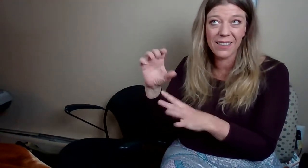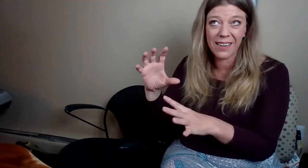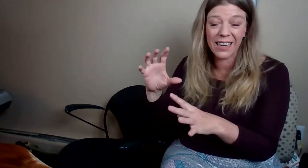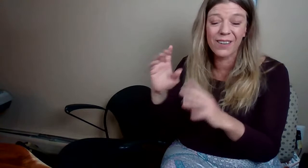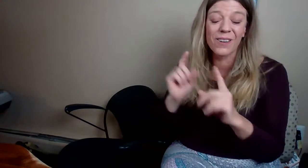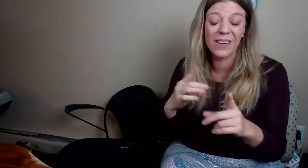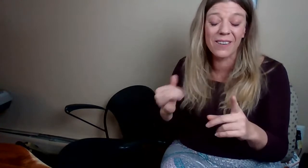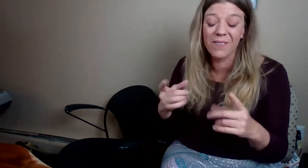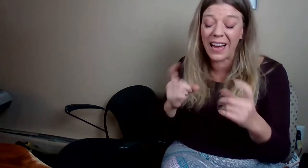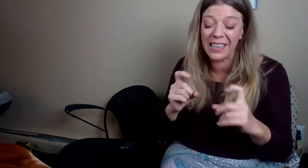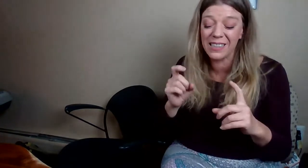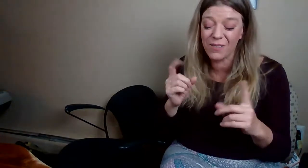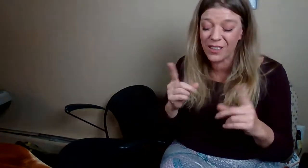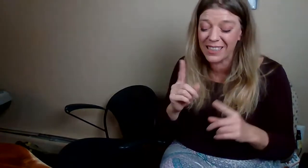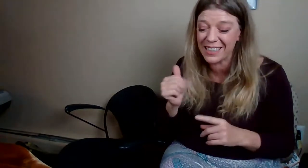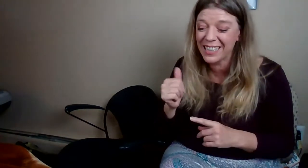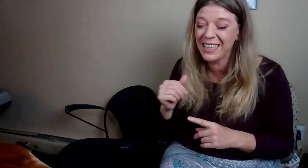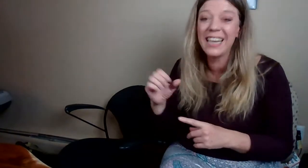Sorry, I'm going fast first.